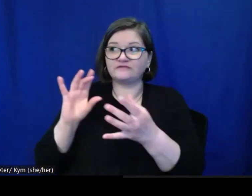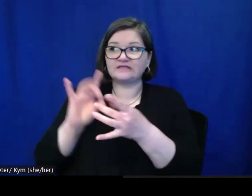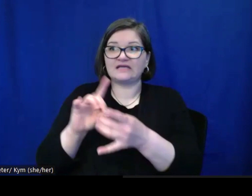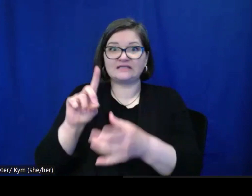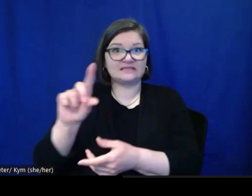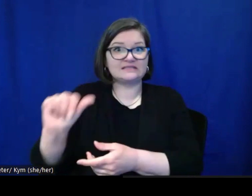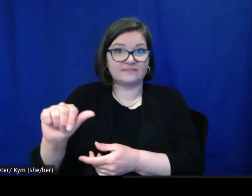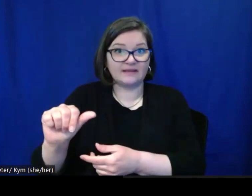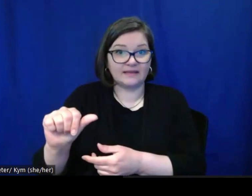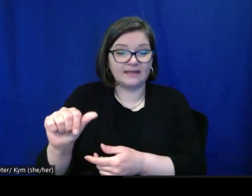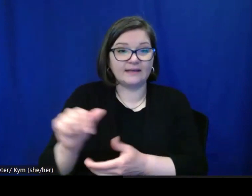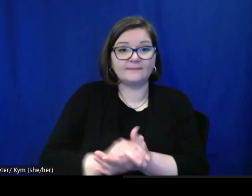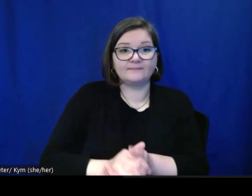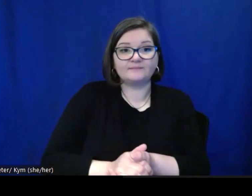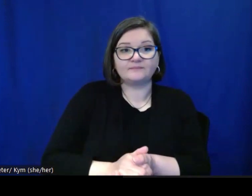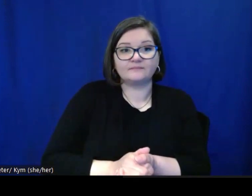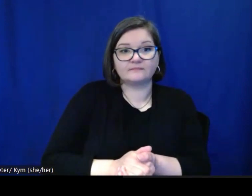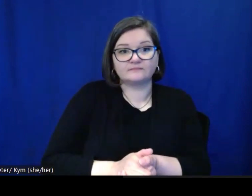okay?